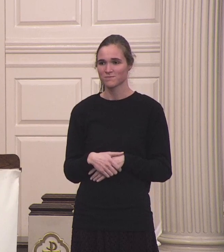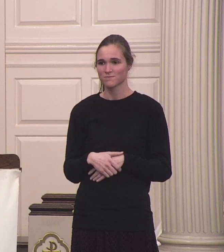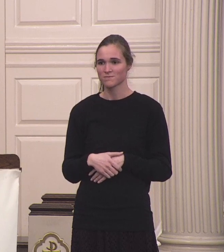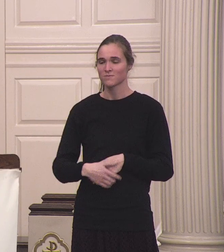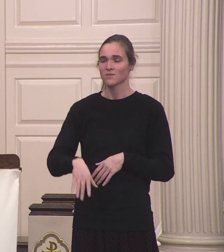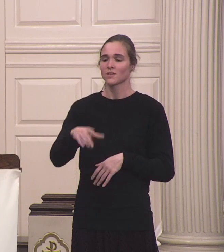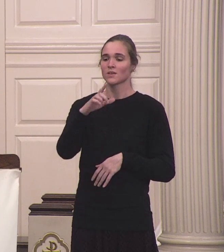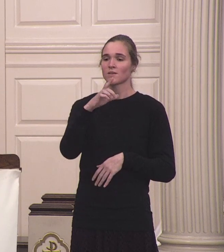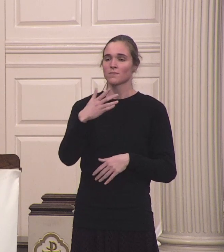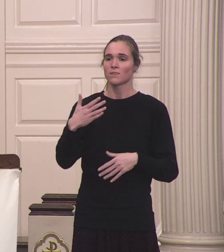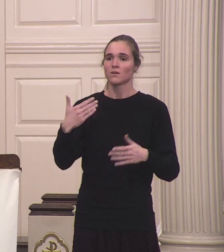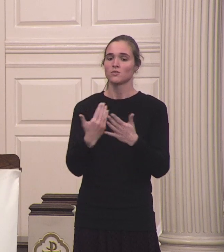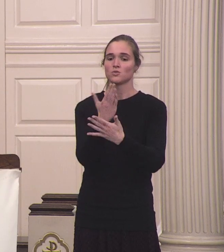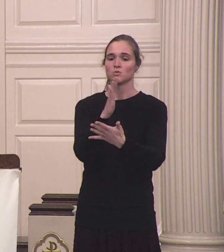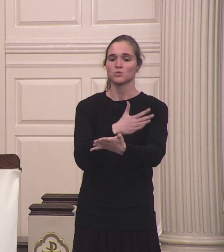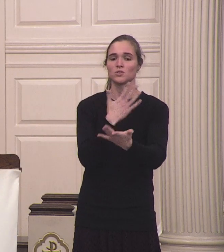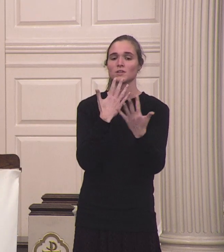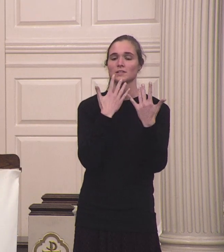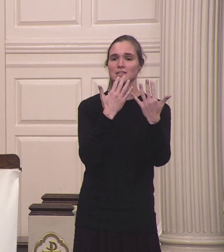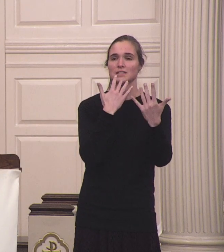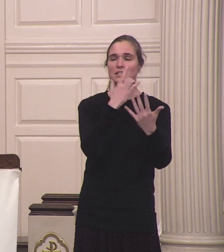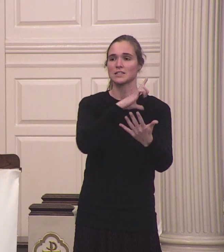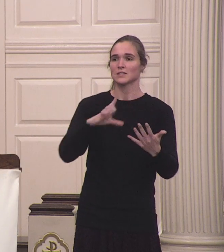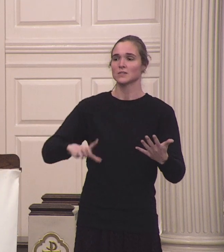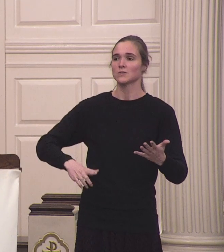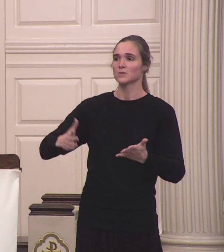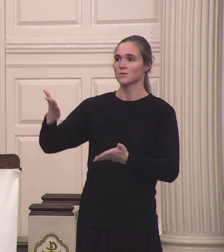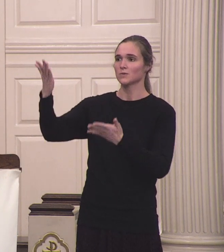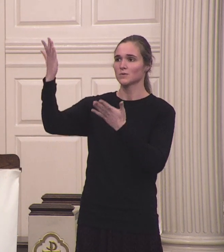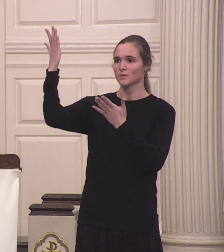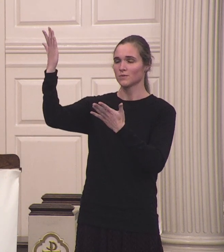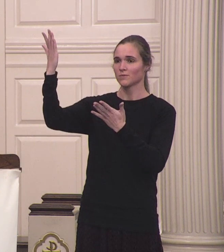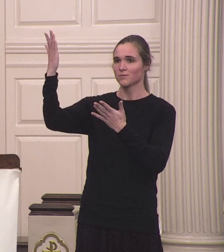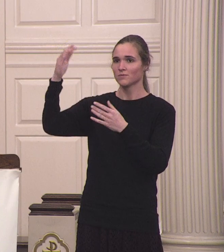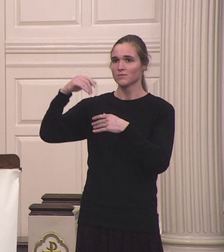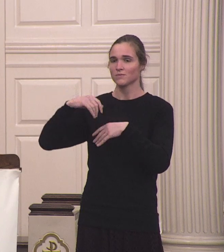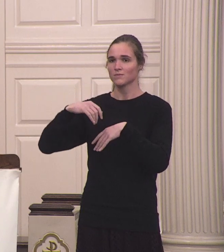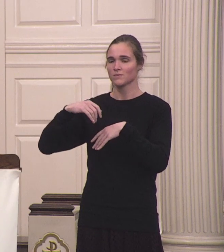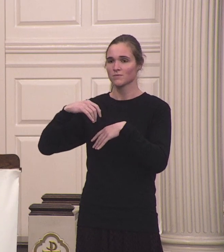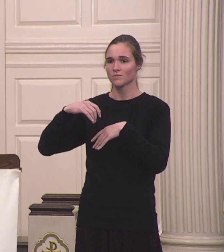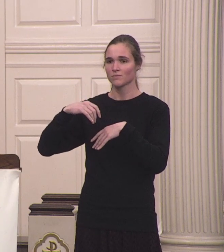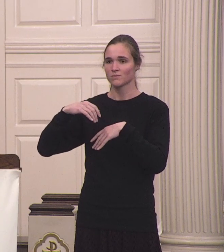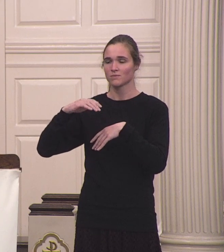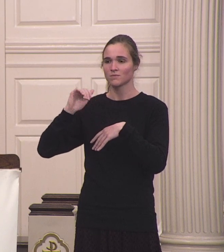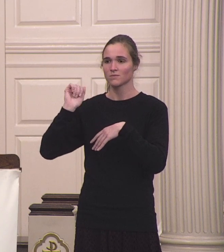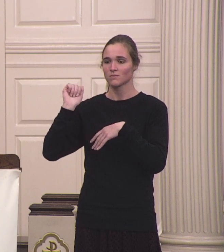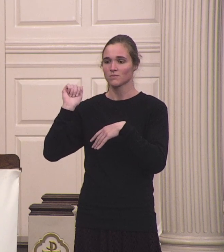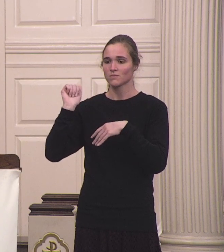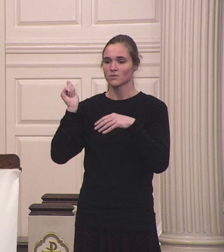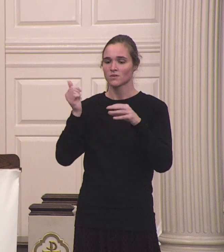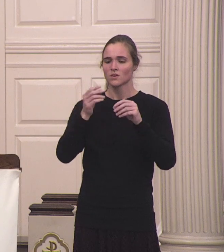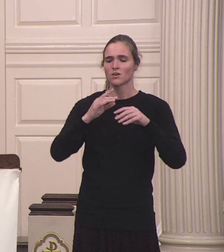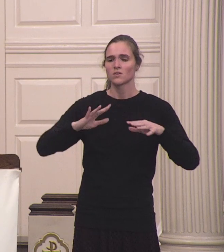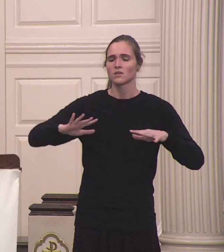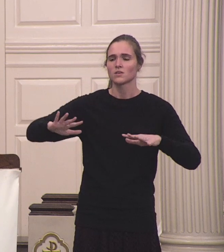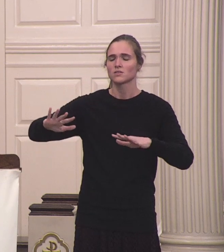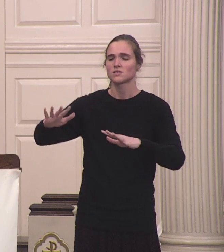Sing to the Lord a new song. Sing to the Lord, all you lands.